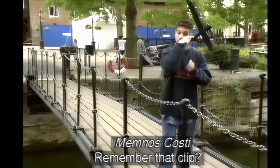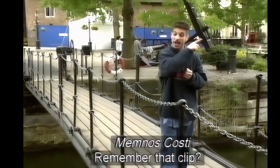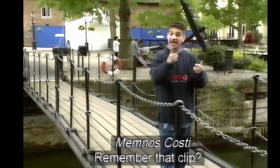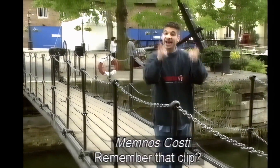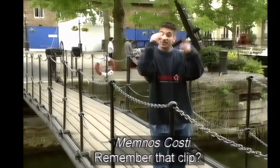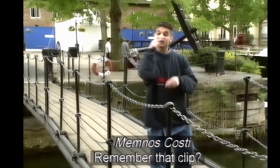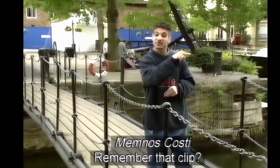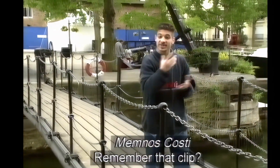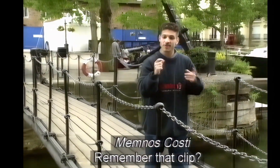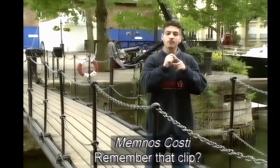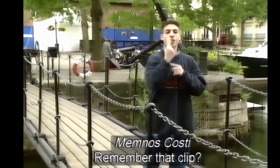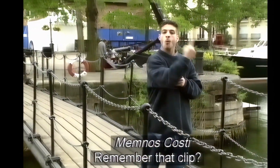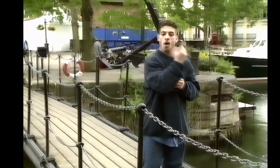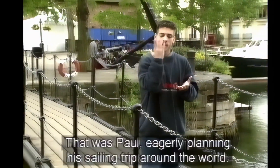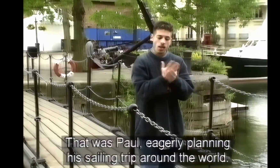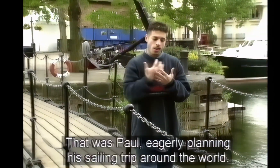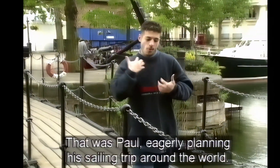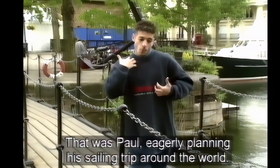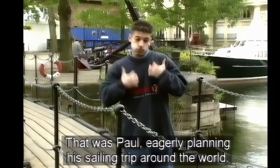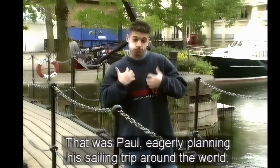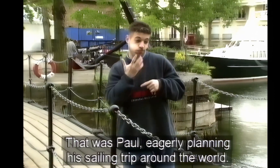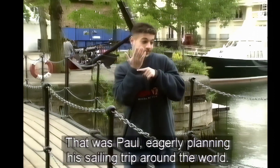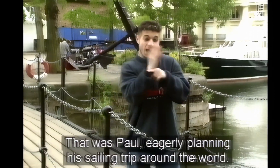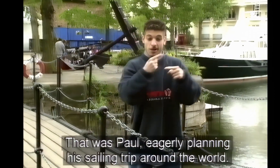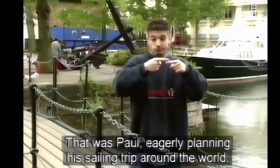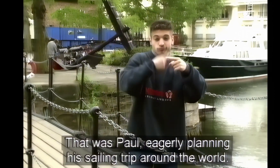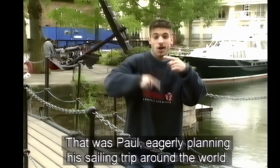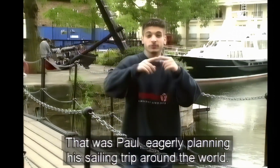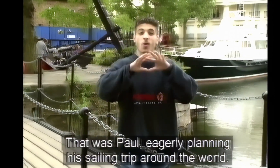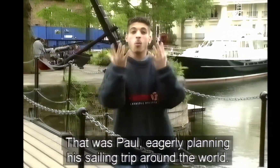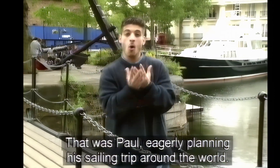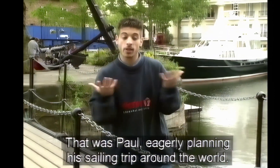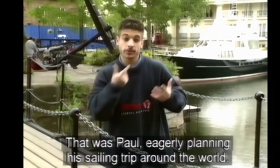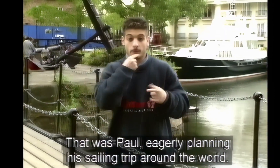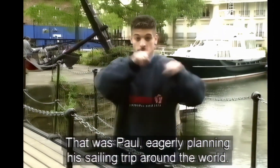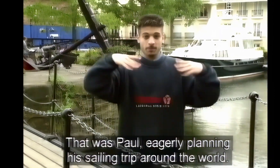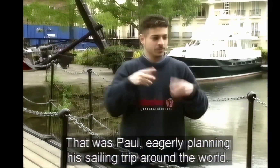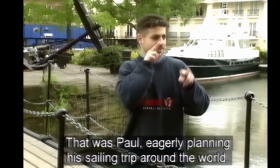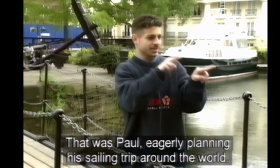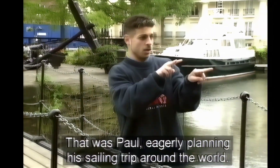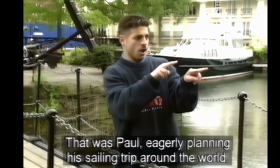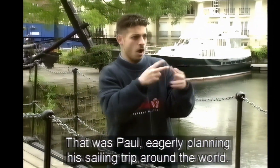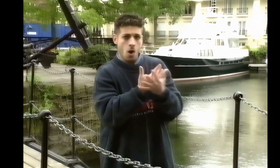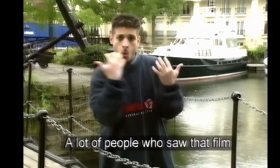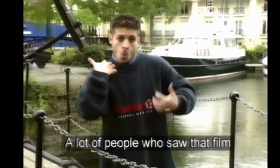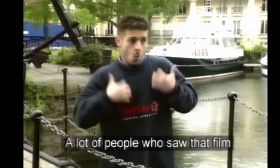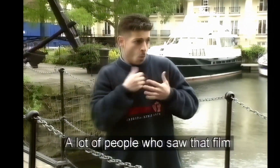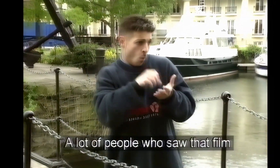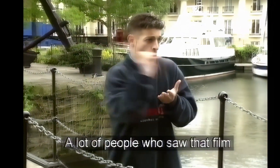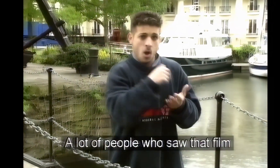Remember that clip? That was Paul eagerly planning his sailing trip around the world. Now after that, a lot of people who saw the